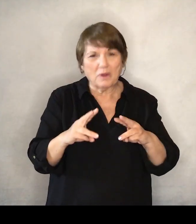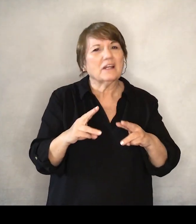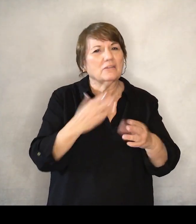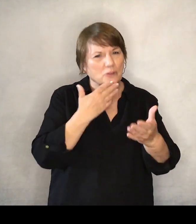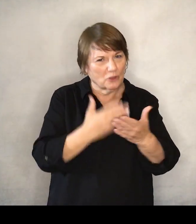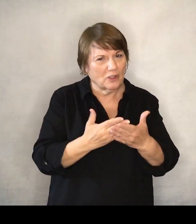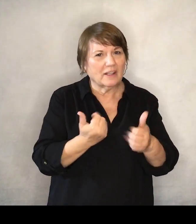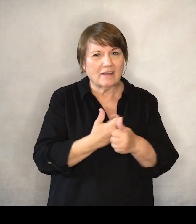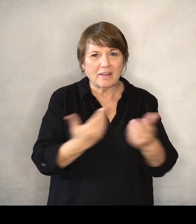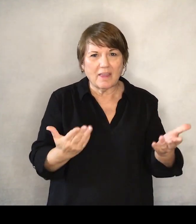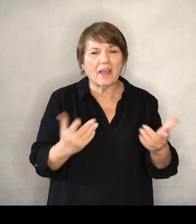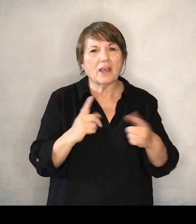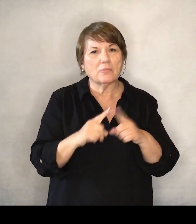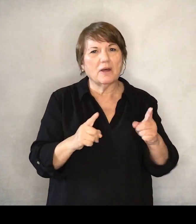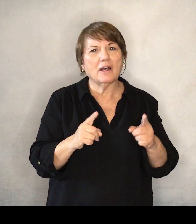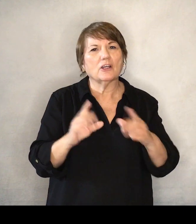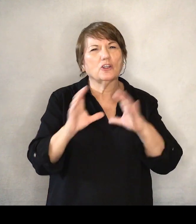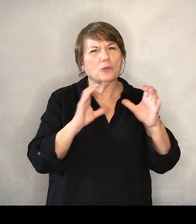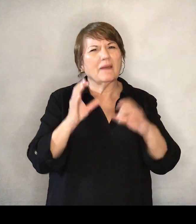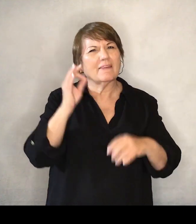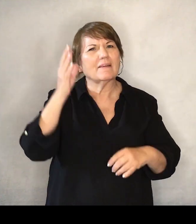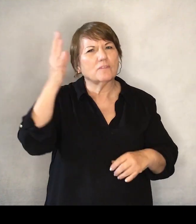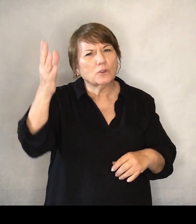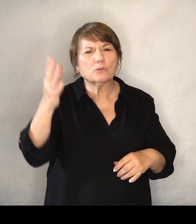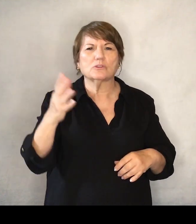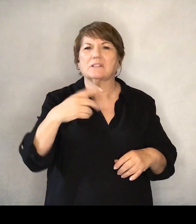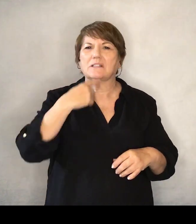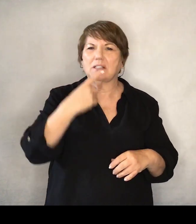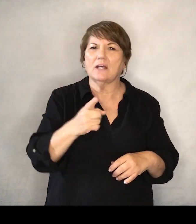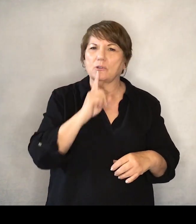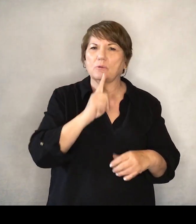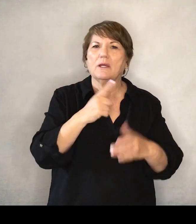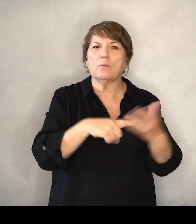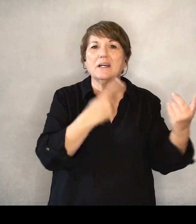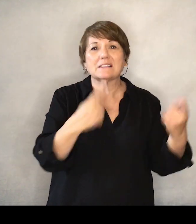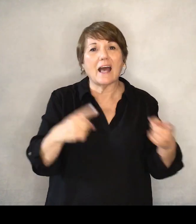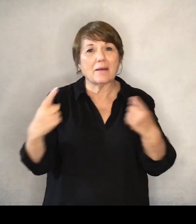to communicate in the future to give some more context to what's actually happening.